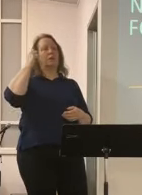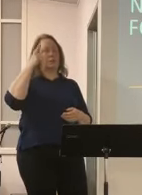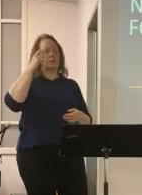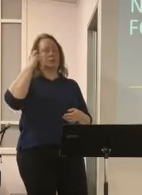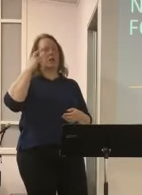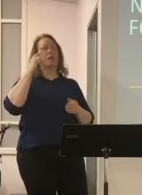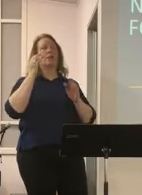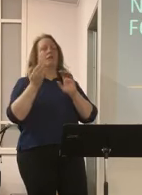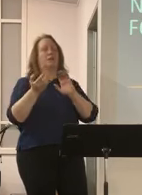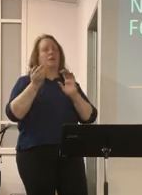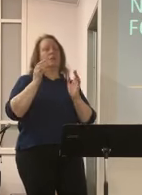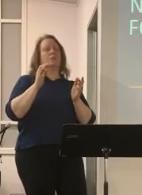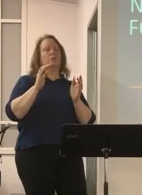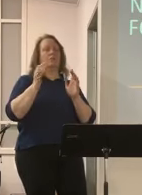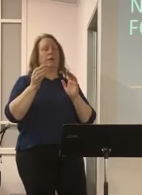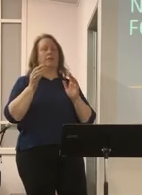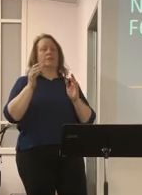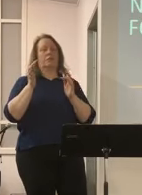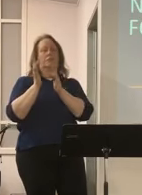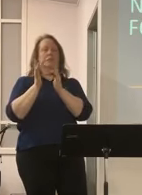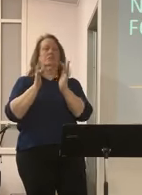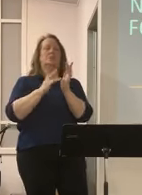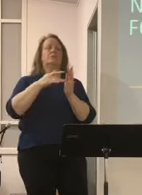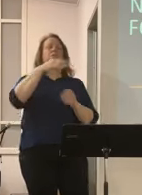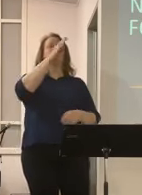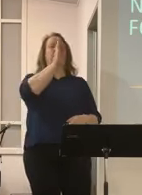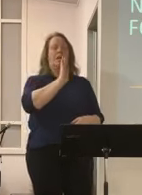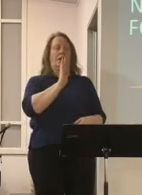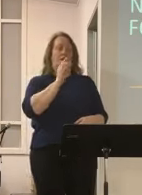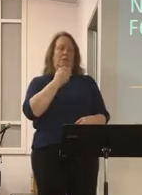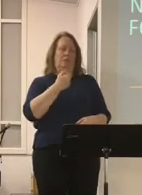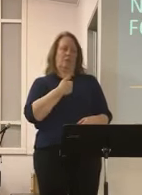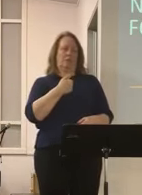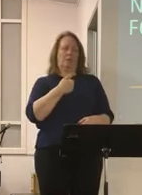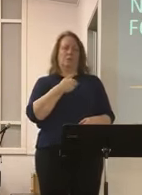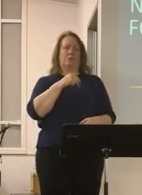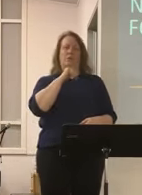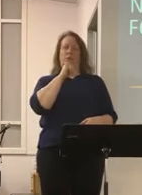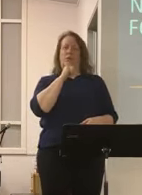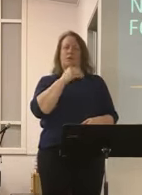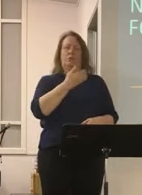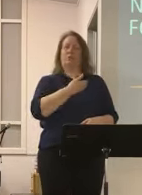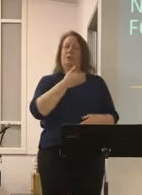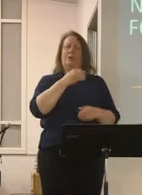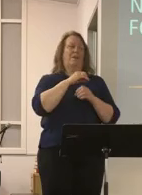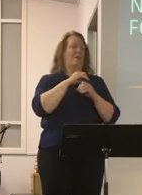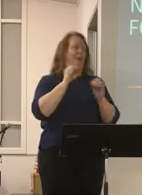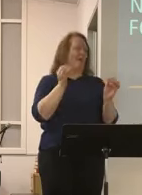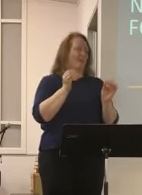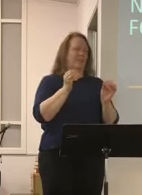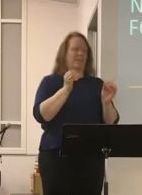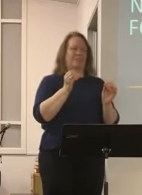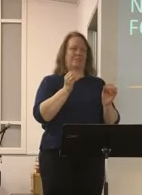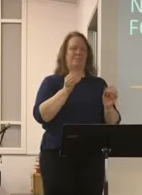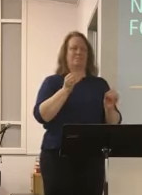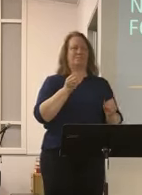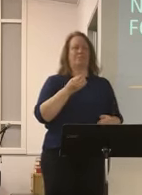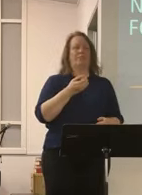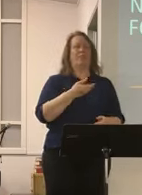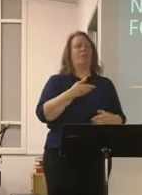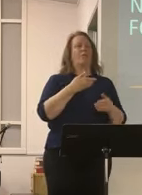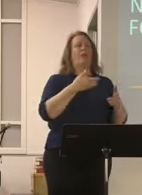are compared side by side with Jesus and God, we're nothing. And we are lost